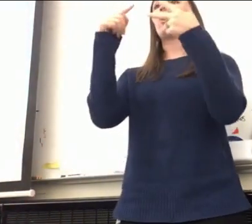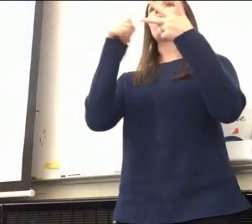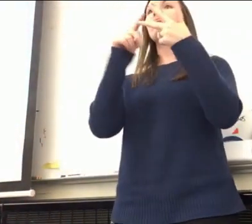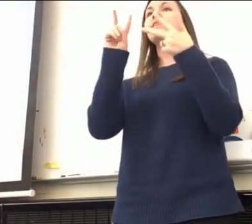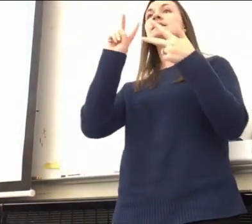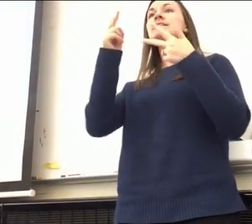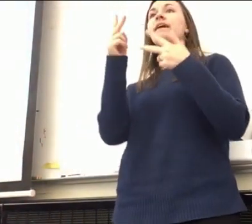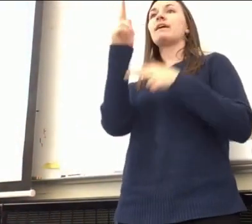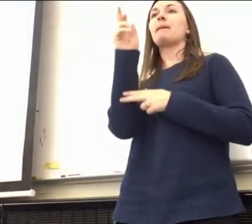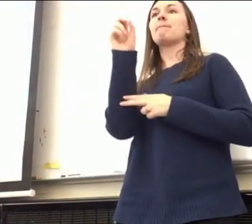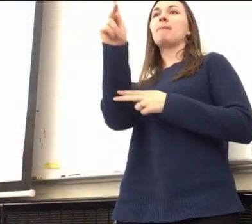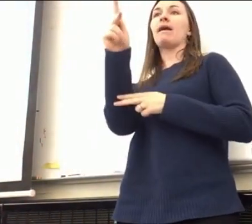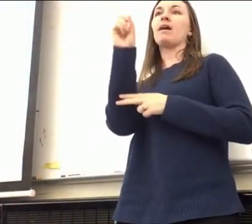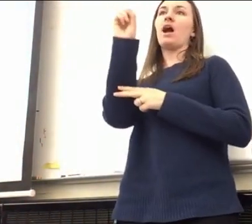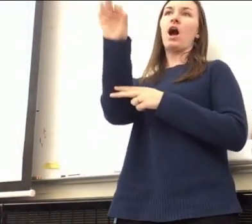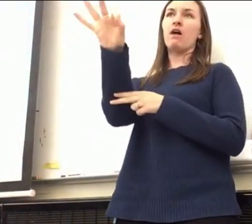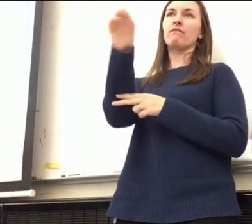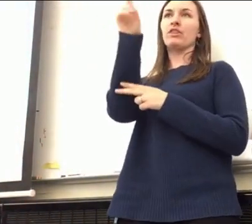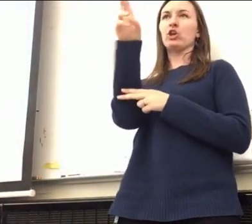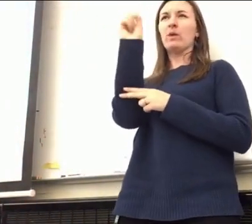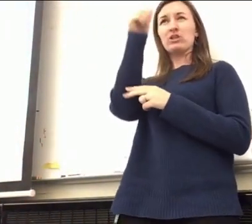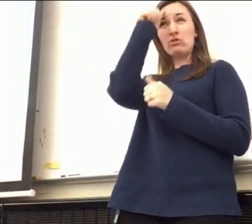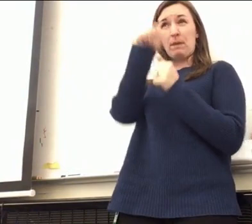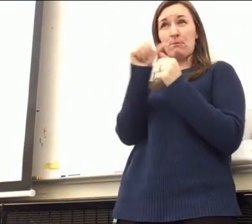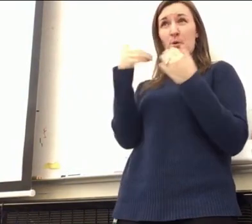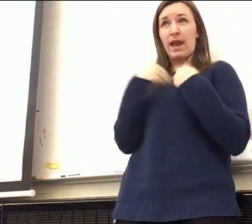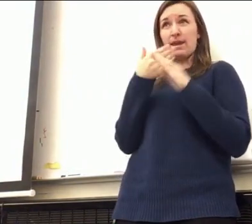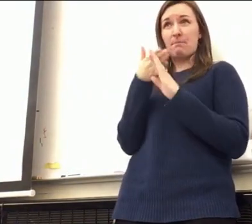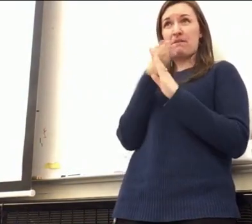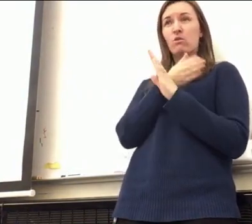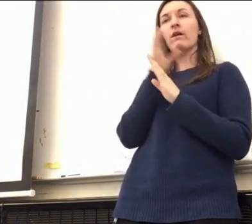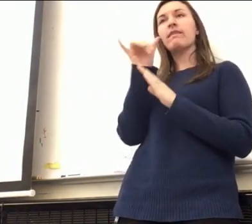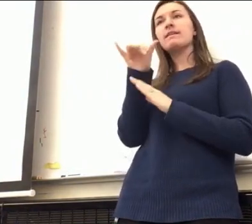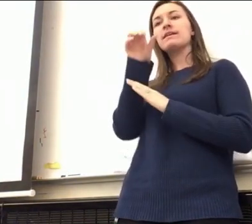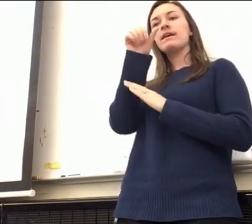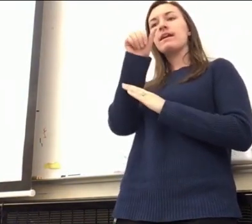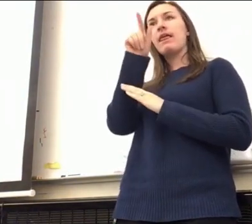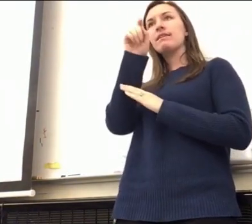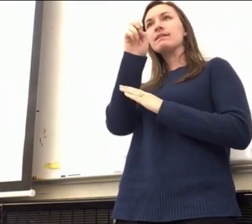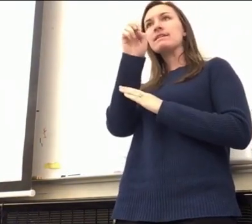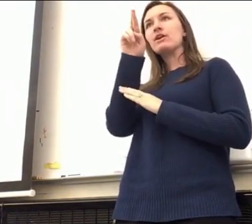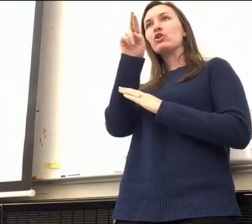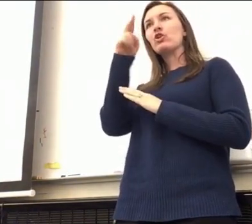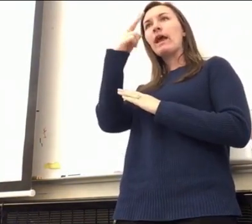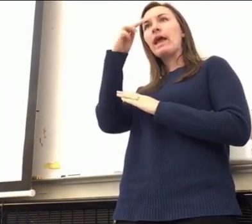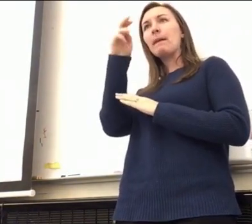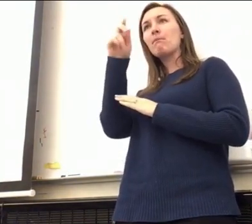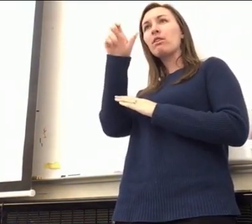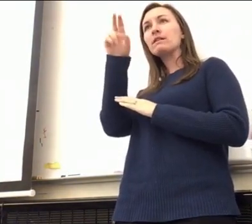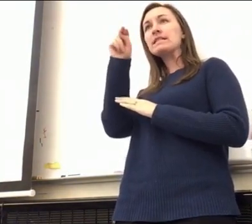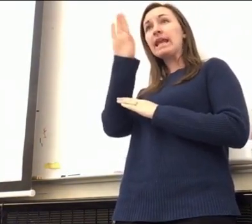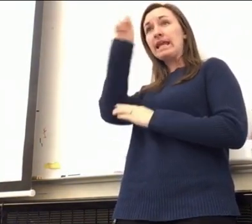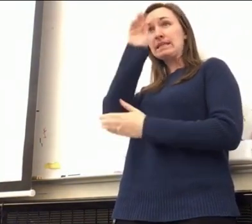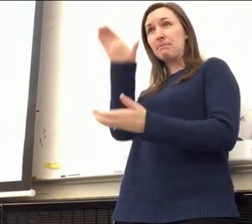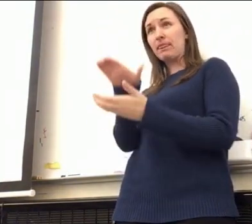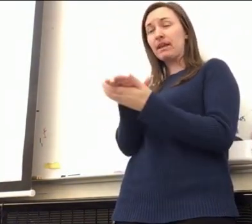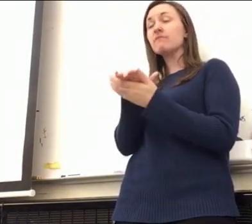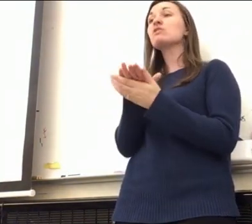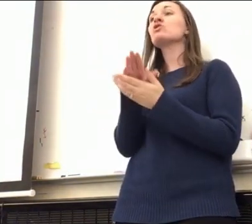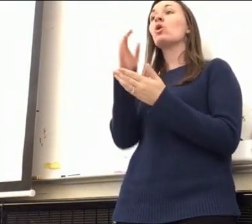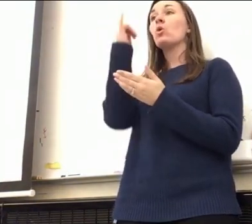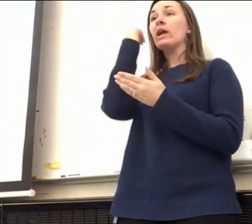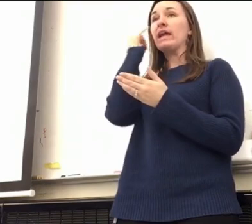remember we've had this before. This was going to be an Alexander Hamilton kind of a belief. What's going to happen is, if you will